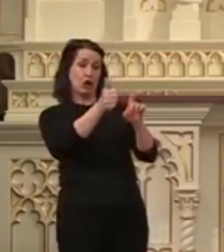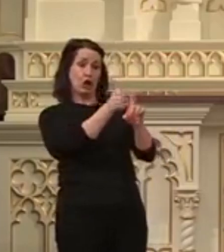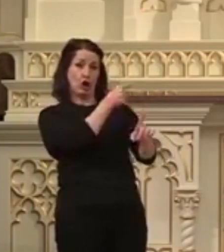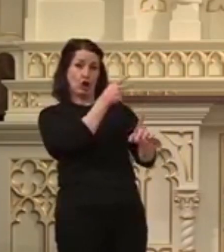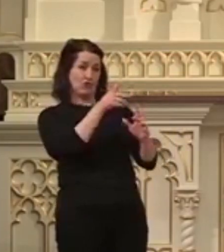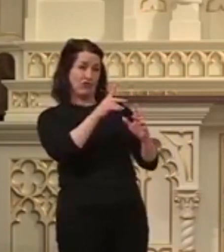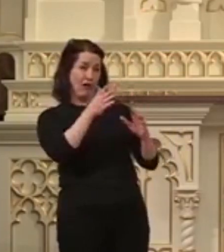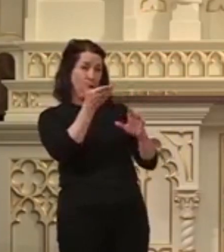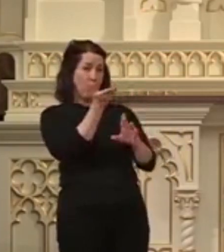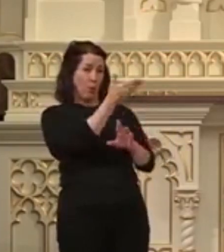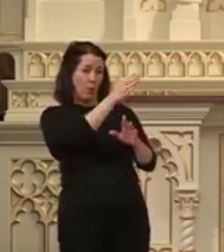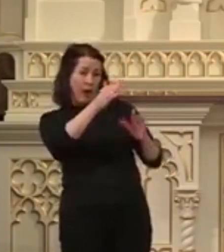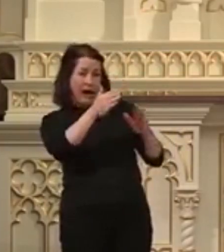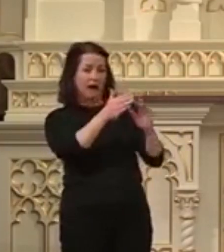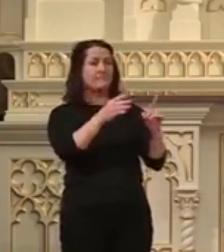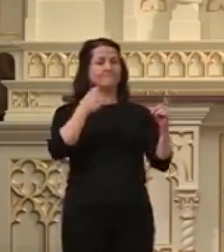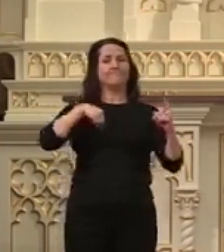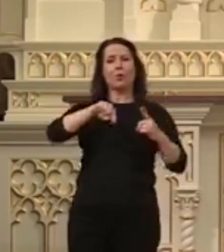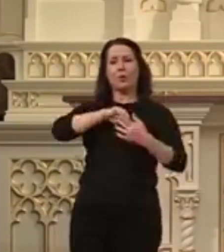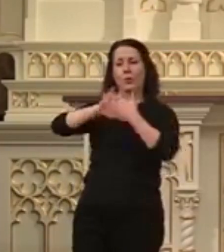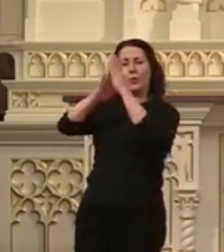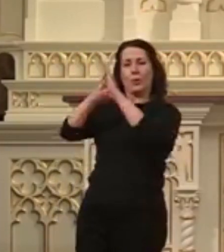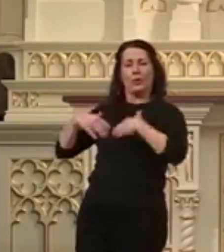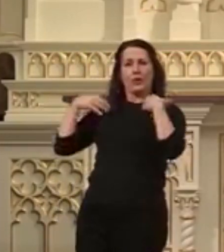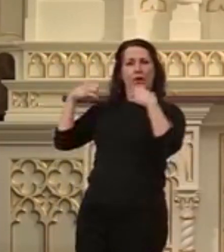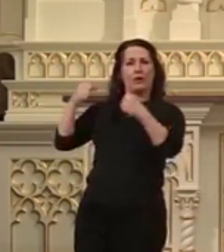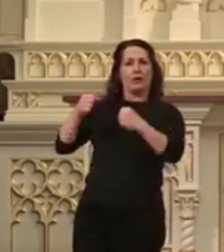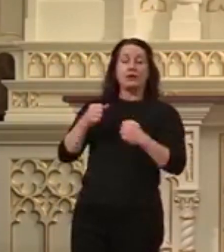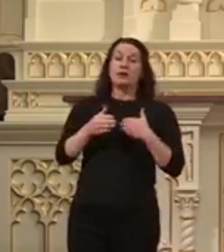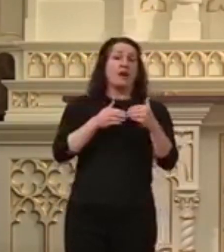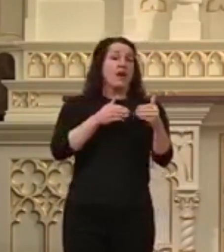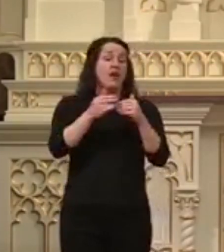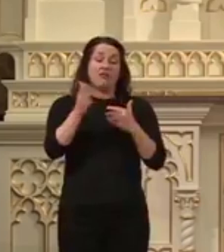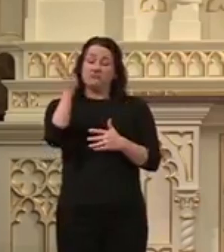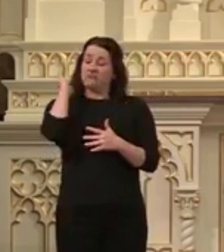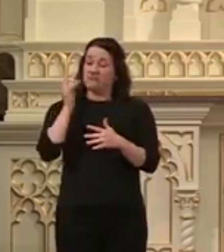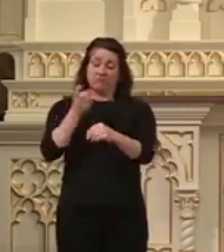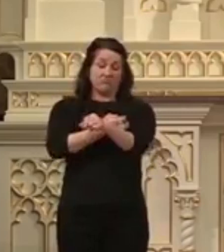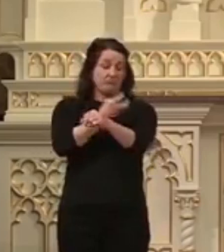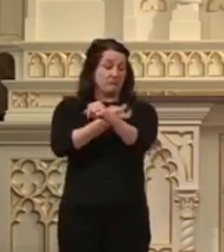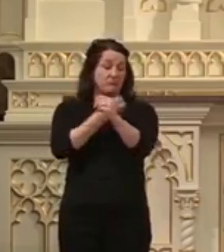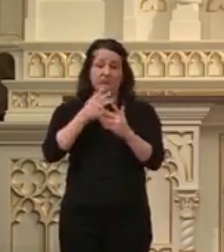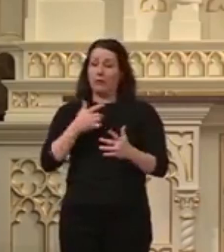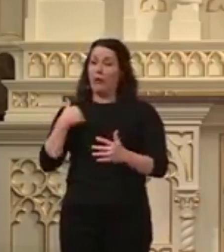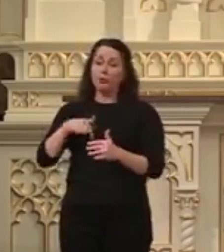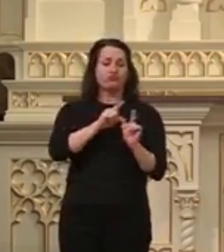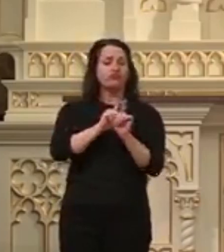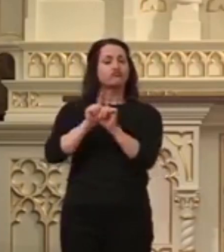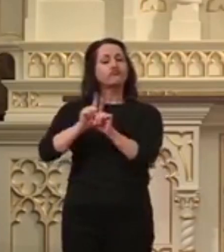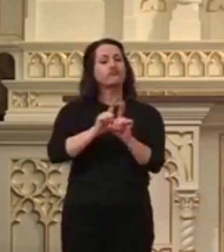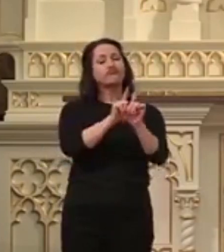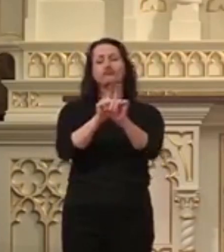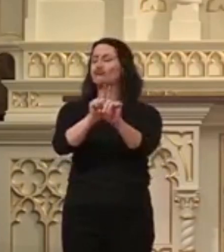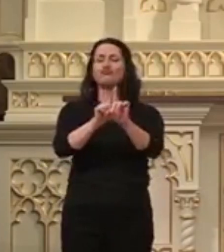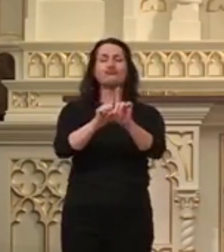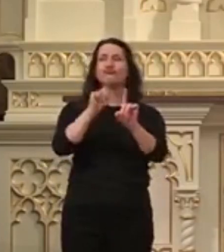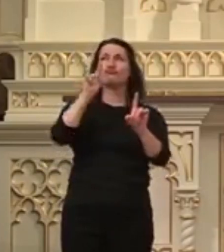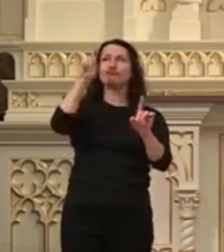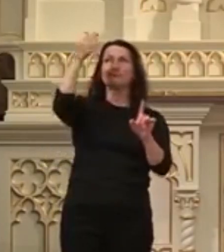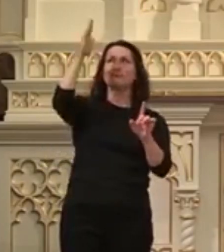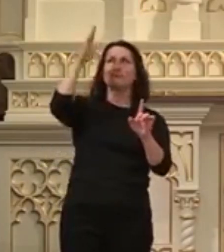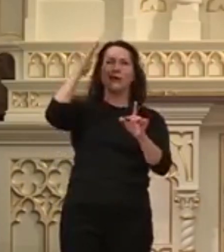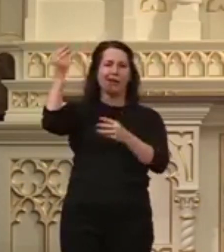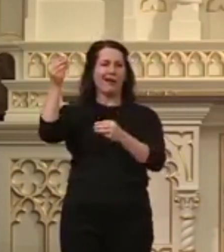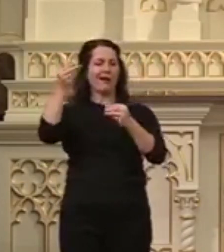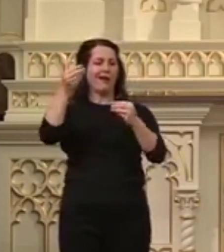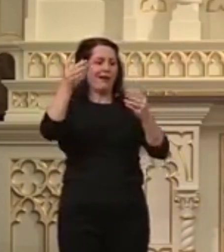We had all gone astray like sheep, each following his own way. But the Lord laid upon him the guilt